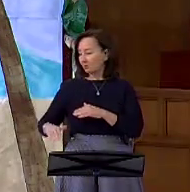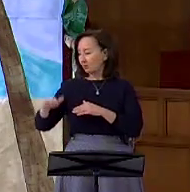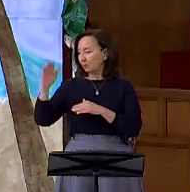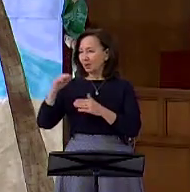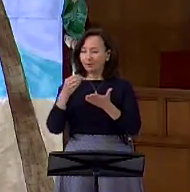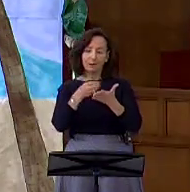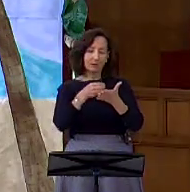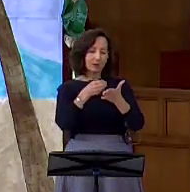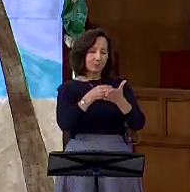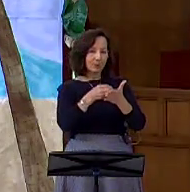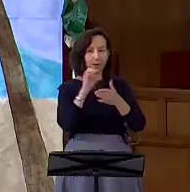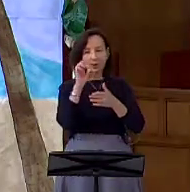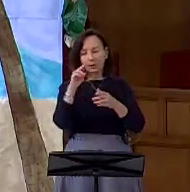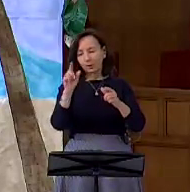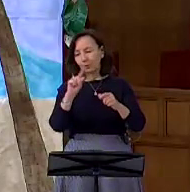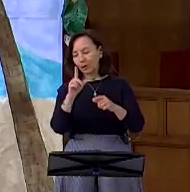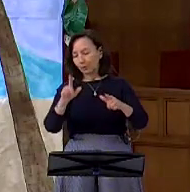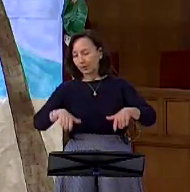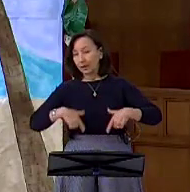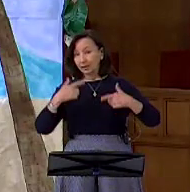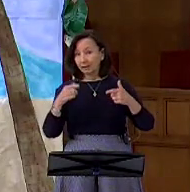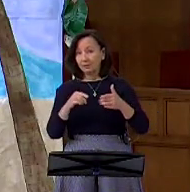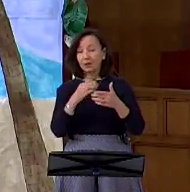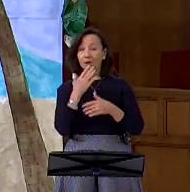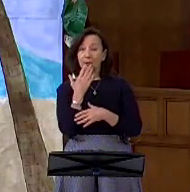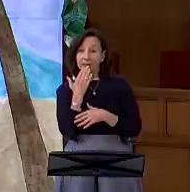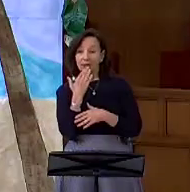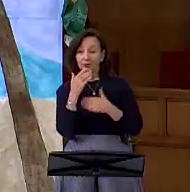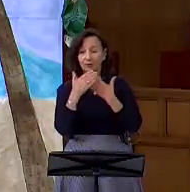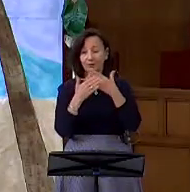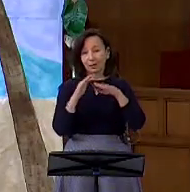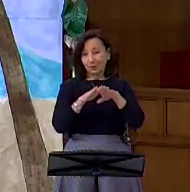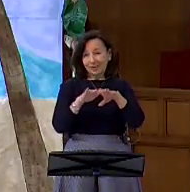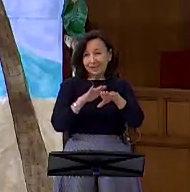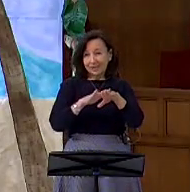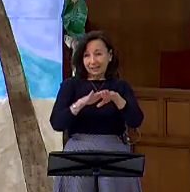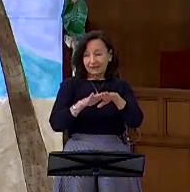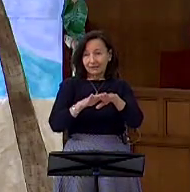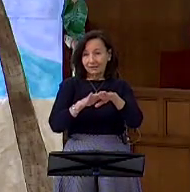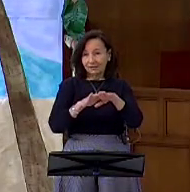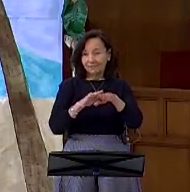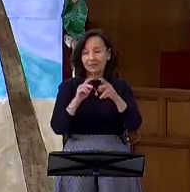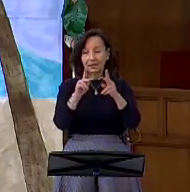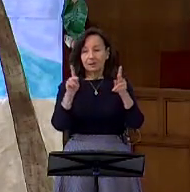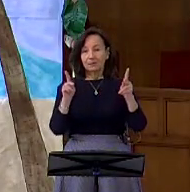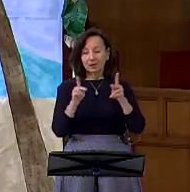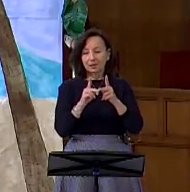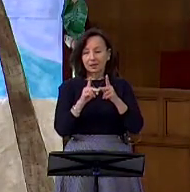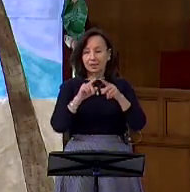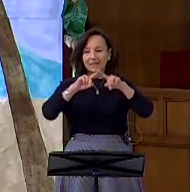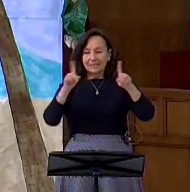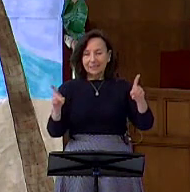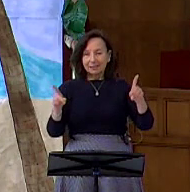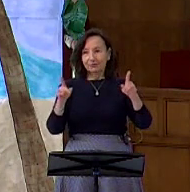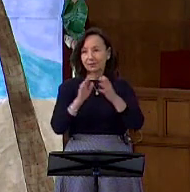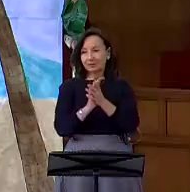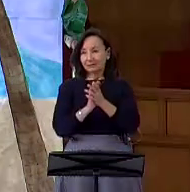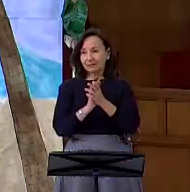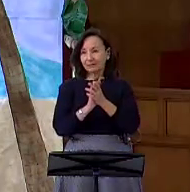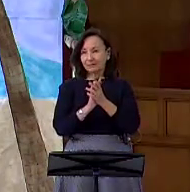we make or where we live or what color our skin is places us in different states of